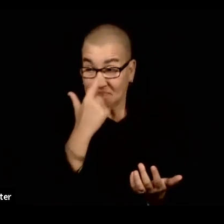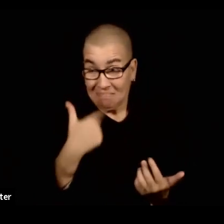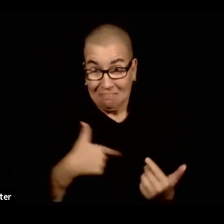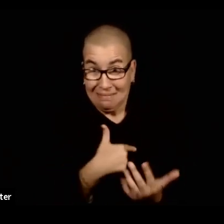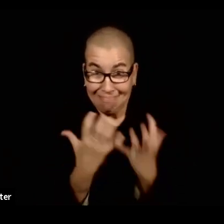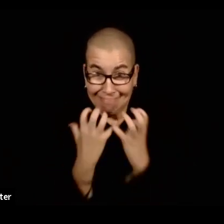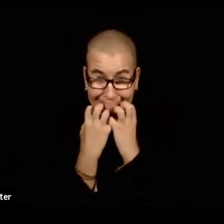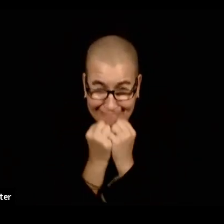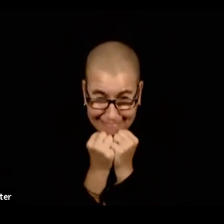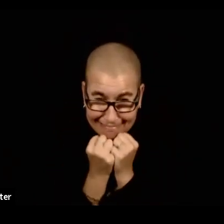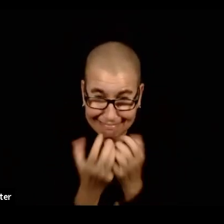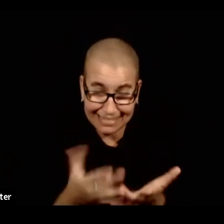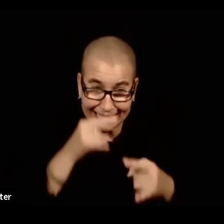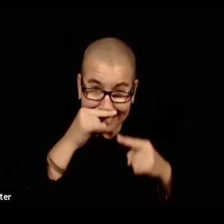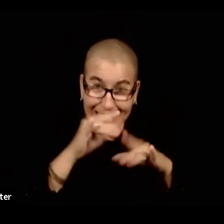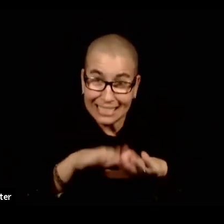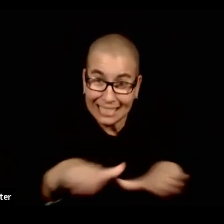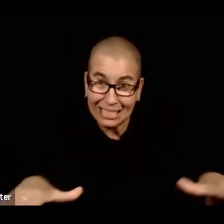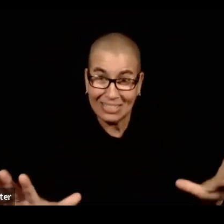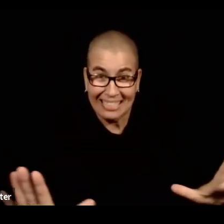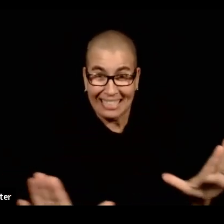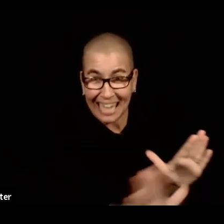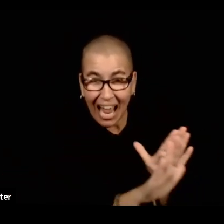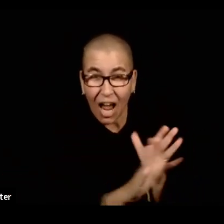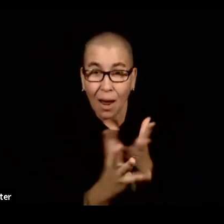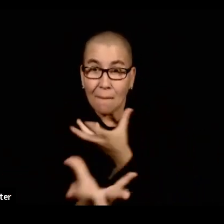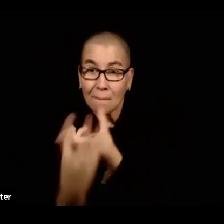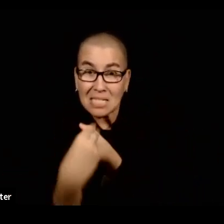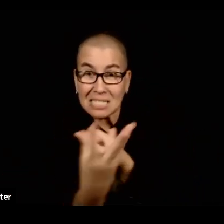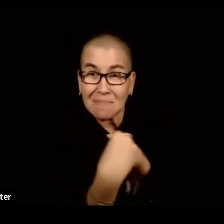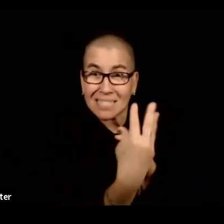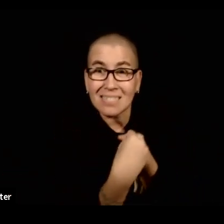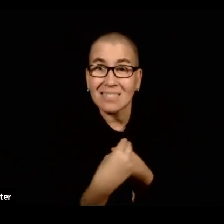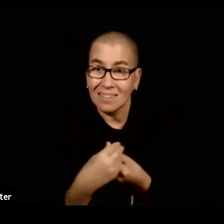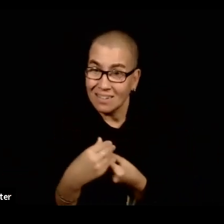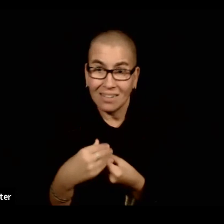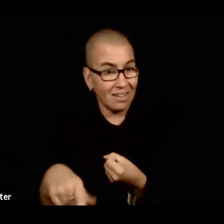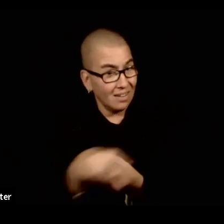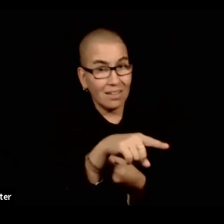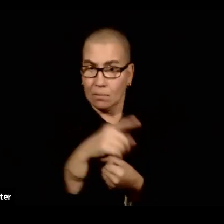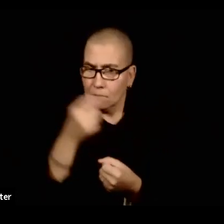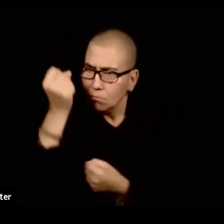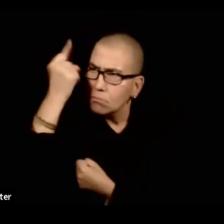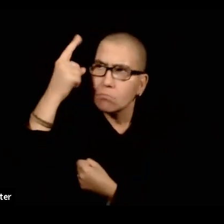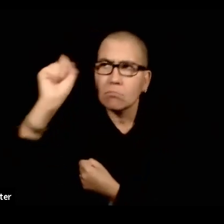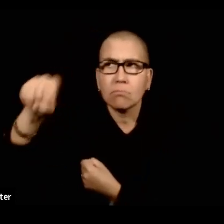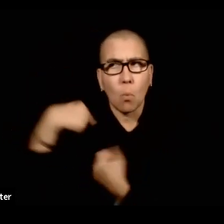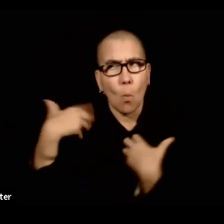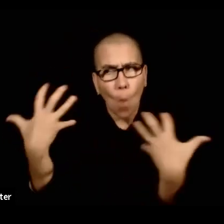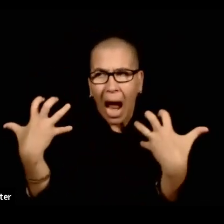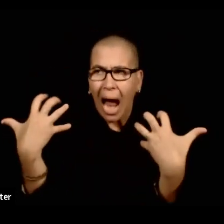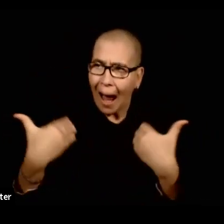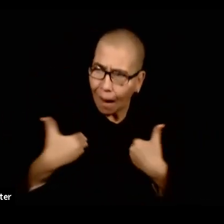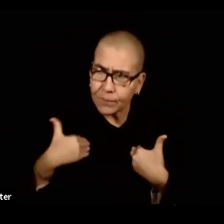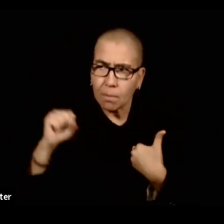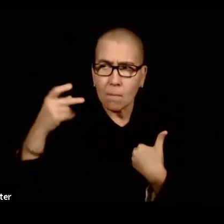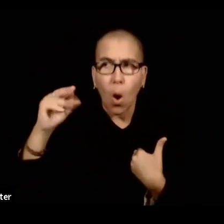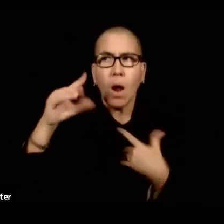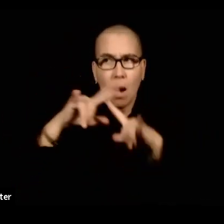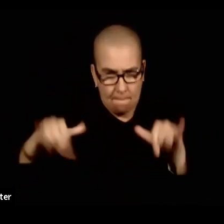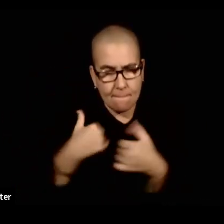to participate in sports this fall is really important. But even with that, we want to make sure that the guidance that's provided